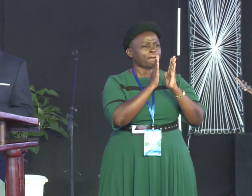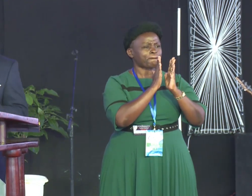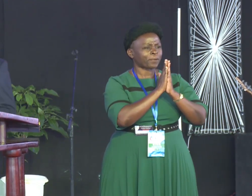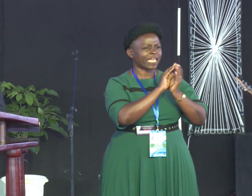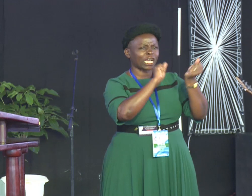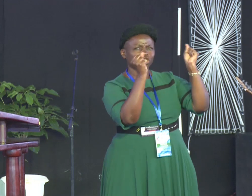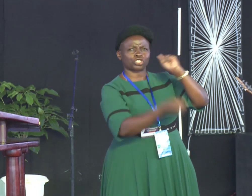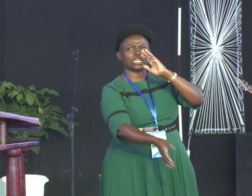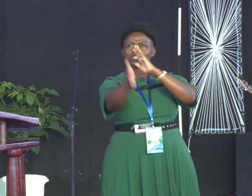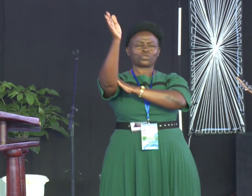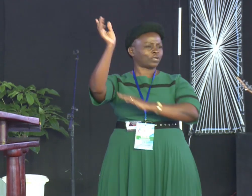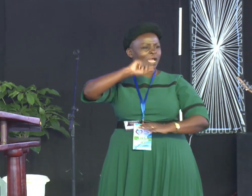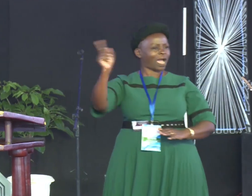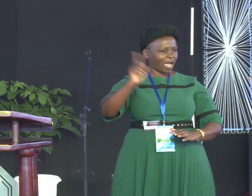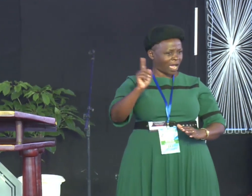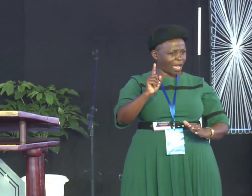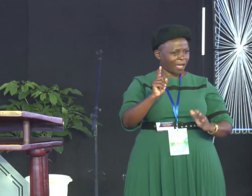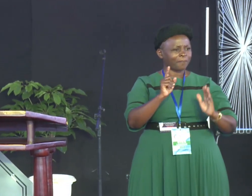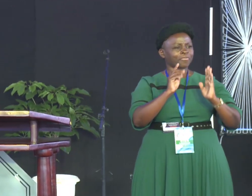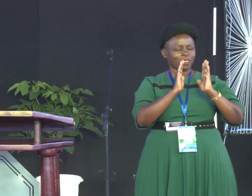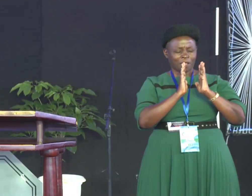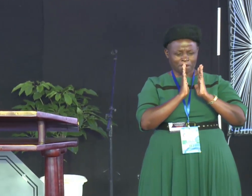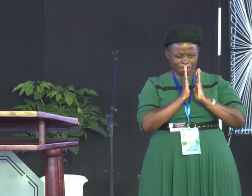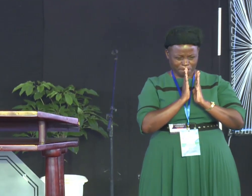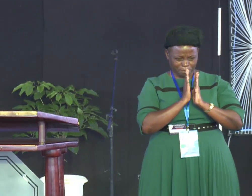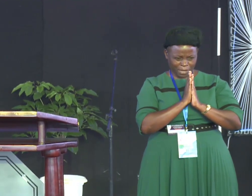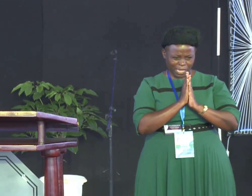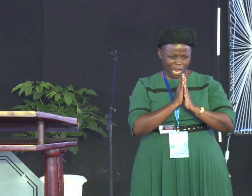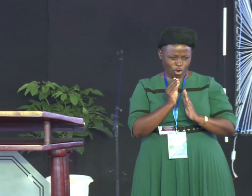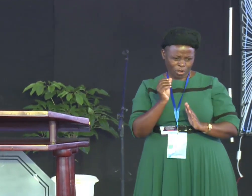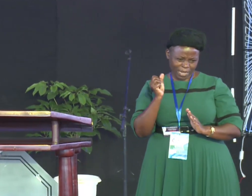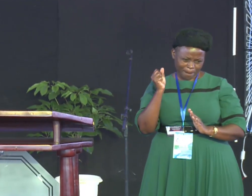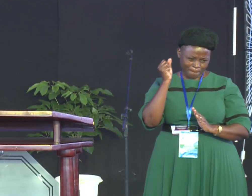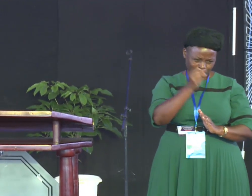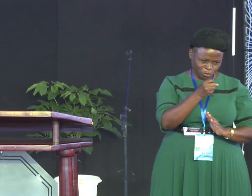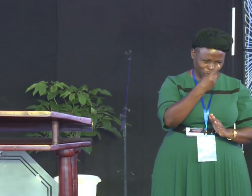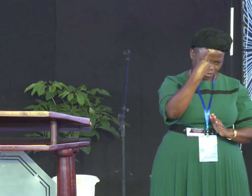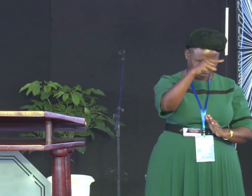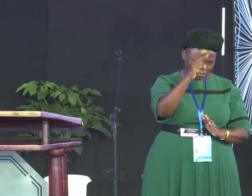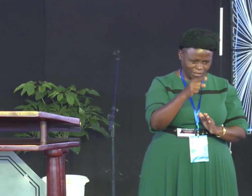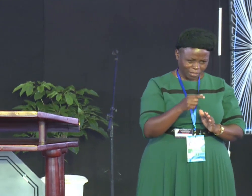Katonda. Prayer does not change God. Okusaba kututeeka mu line Katonda w'ayagala tubeere.